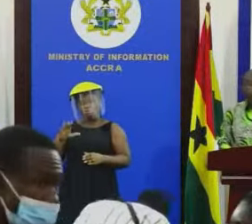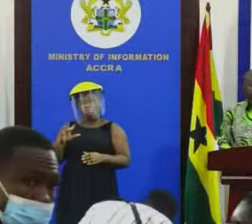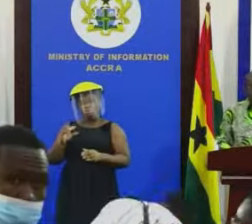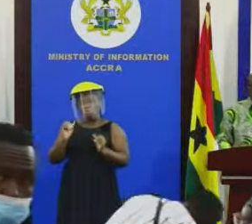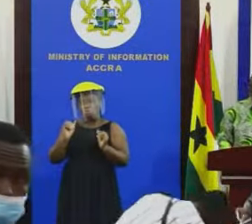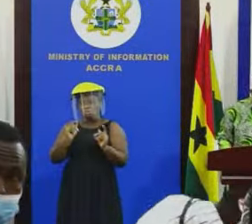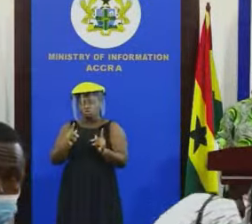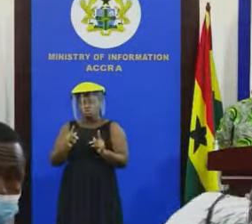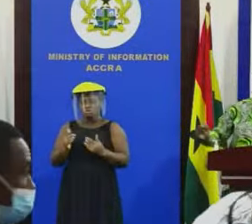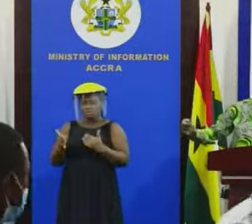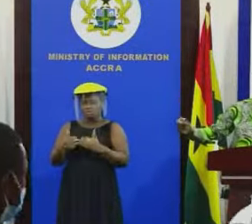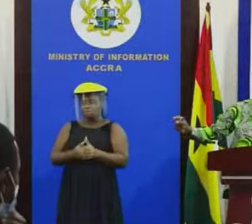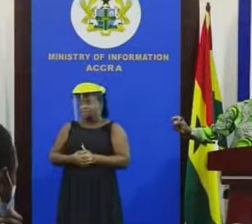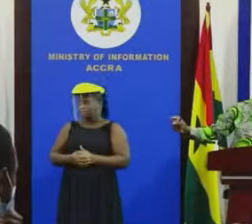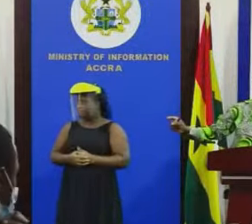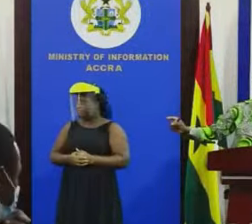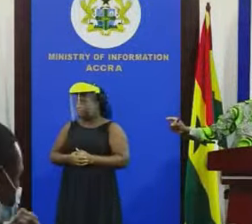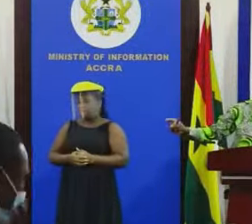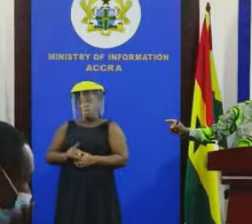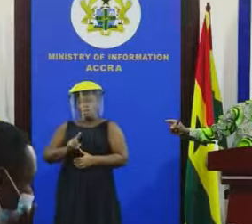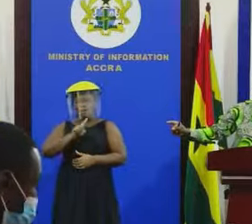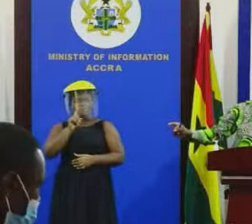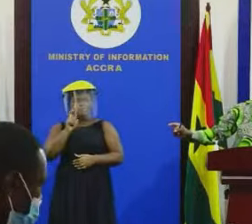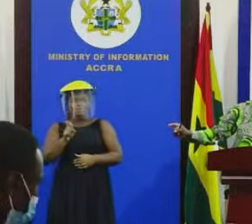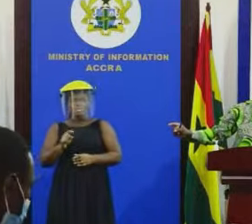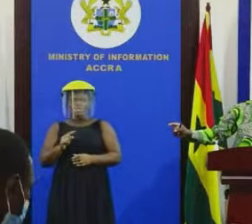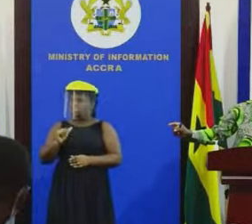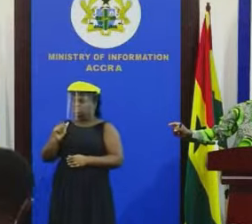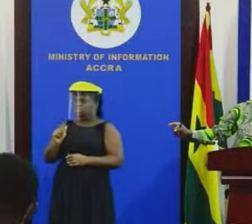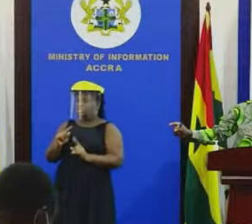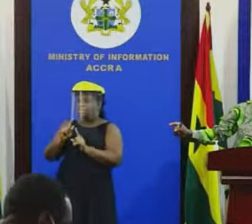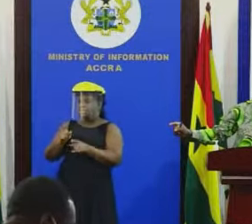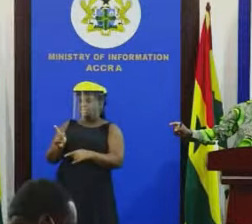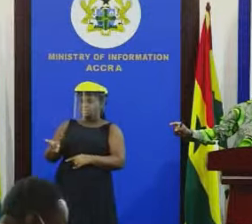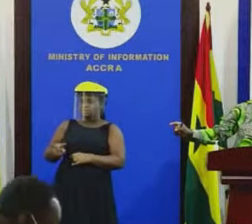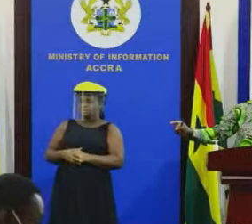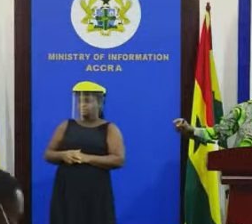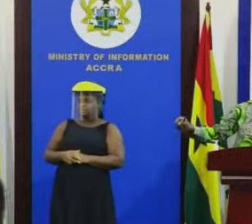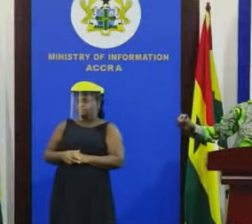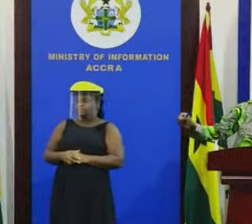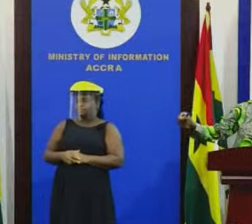to come back. There was a question by one lady you didn't respond to.